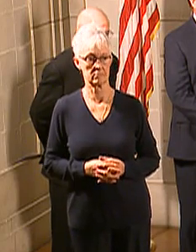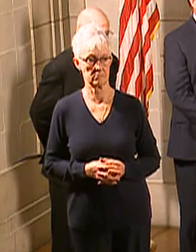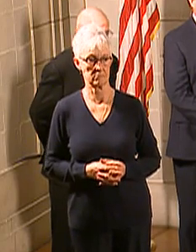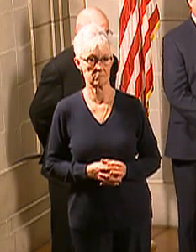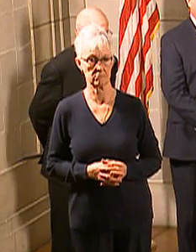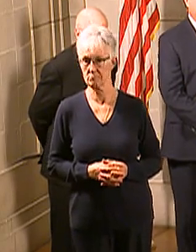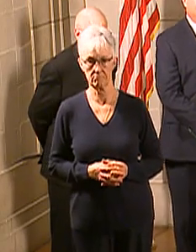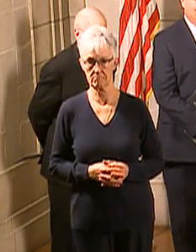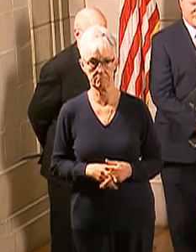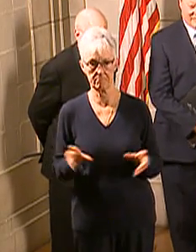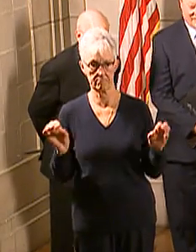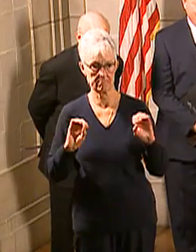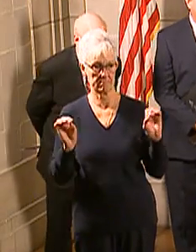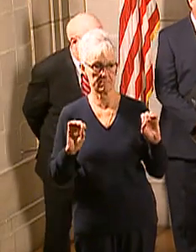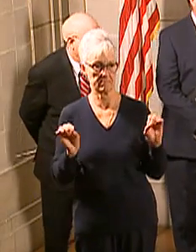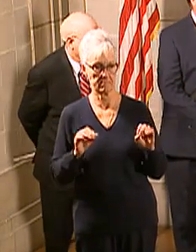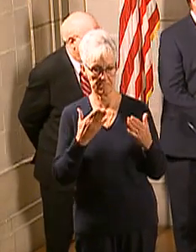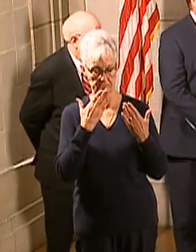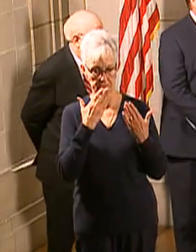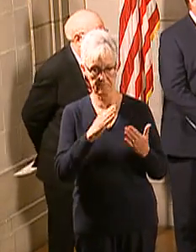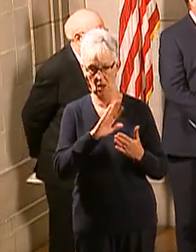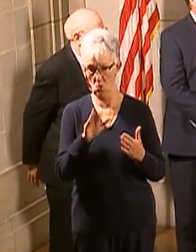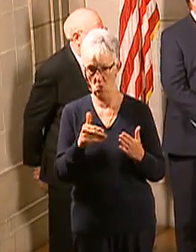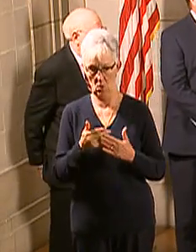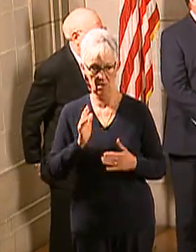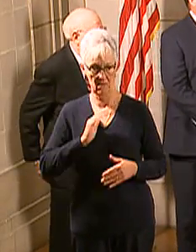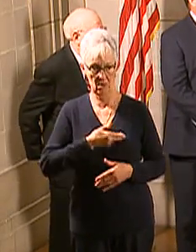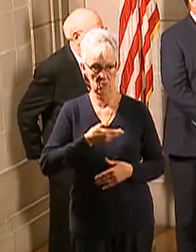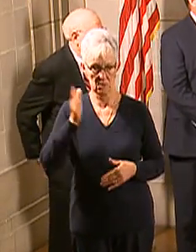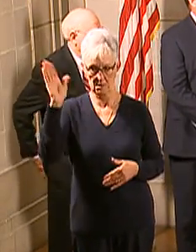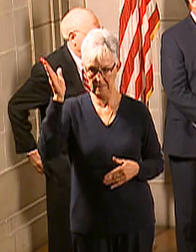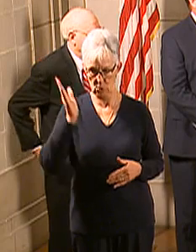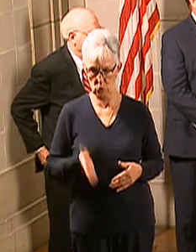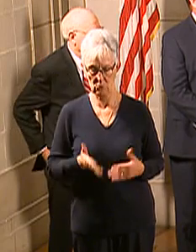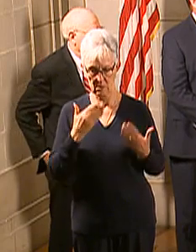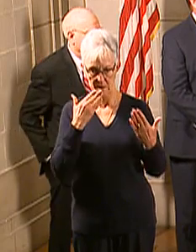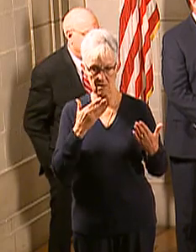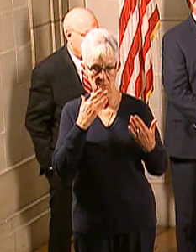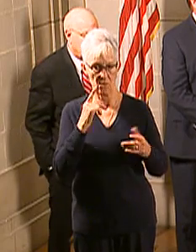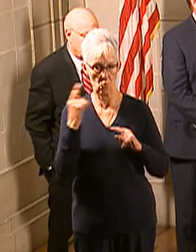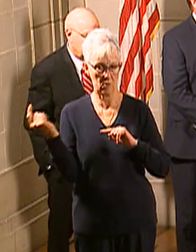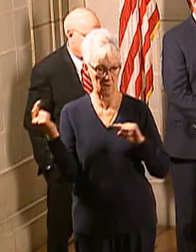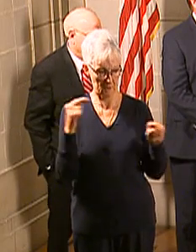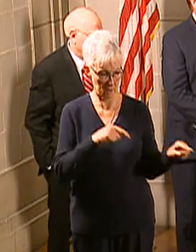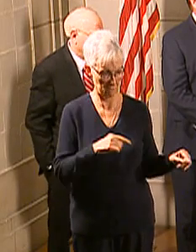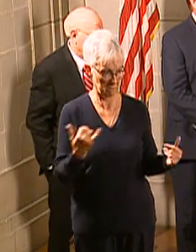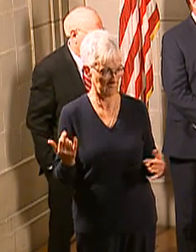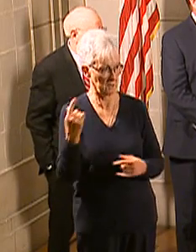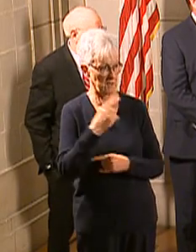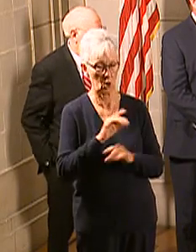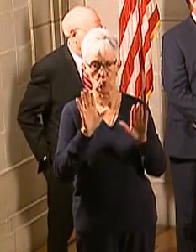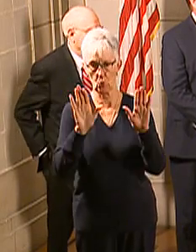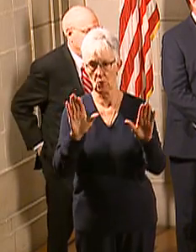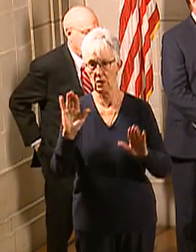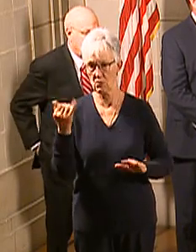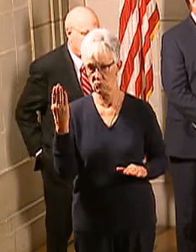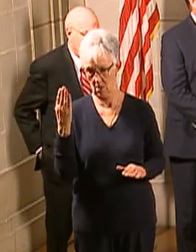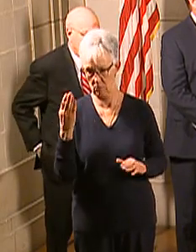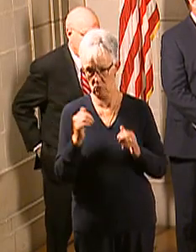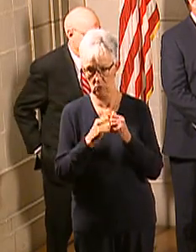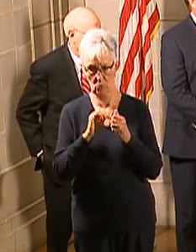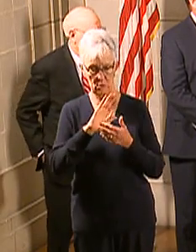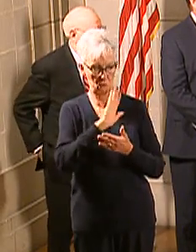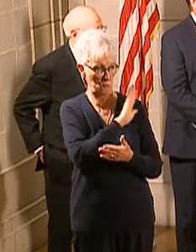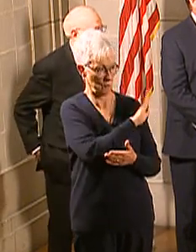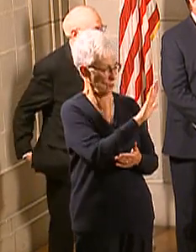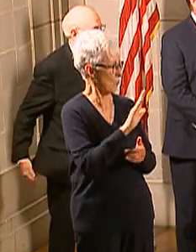All right, seeing none, just want to thank all of our guests today. Thank you very much for joining us here today. Appreciate it. Great job again with all the different